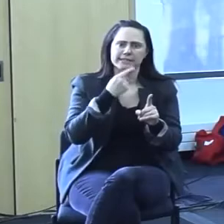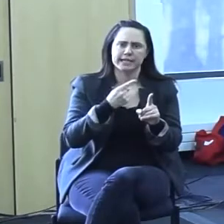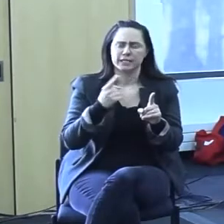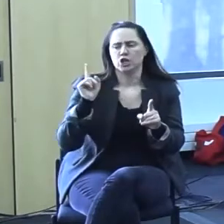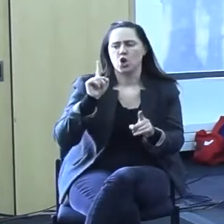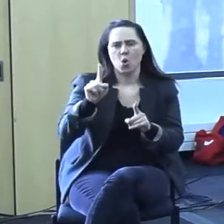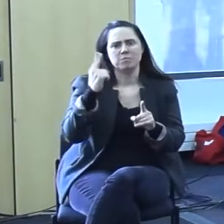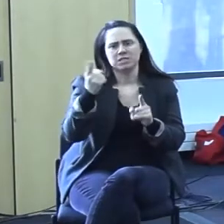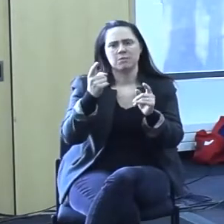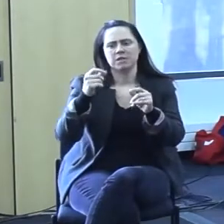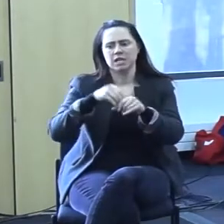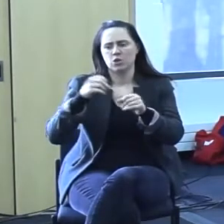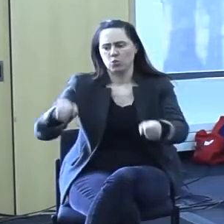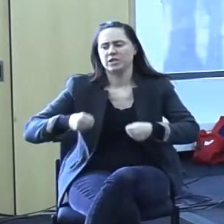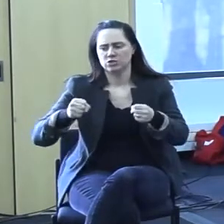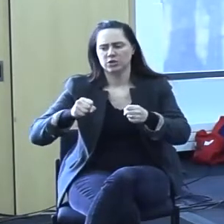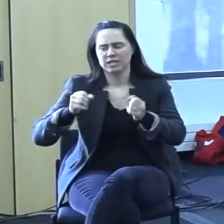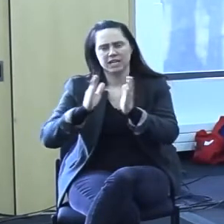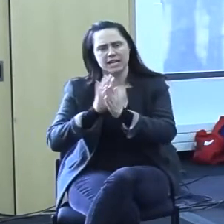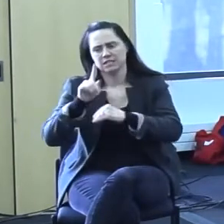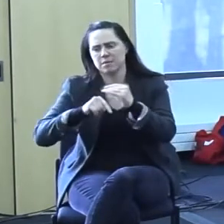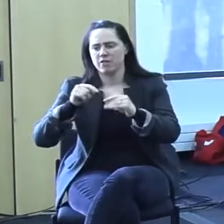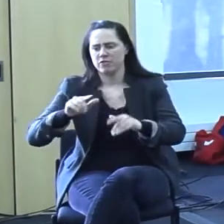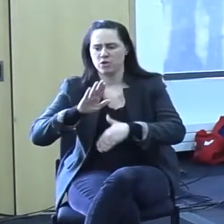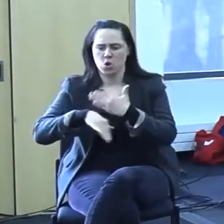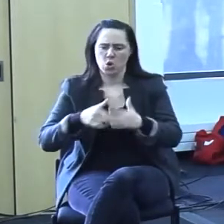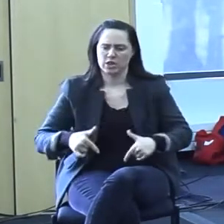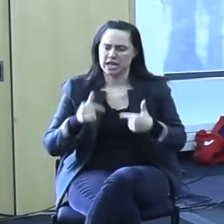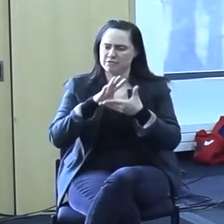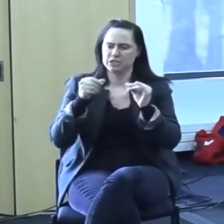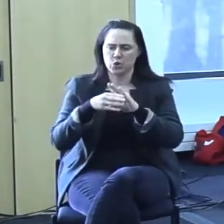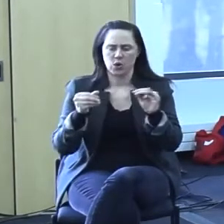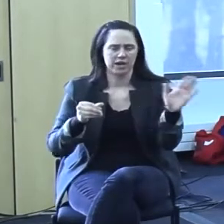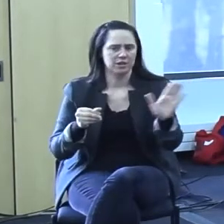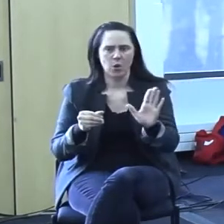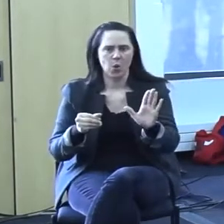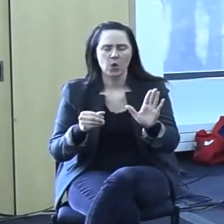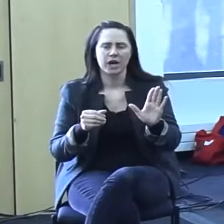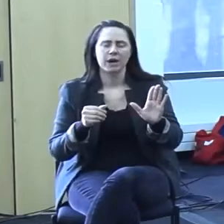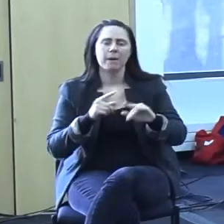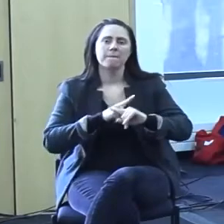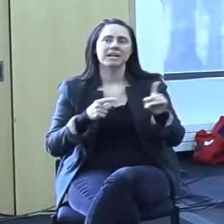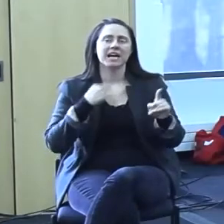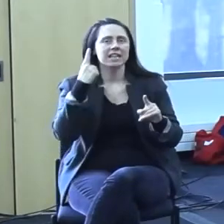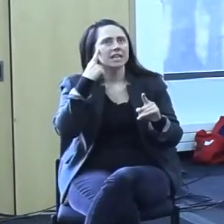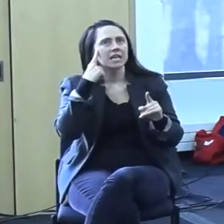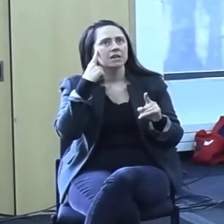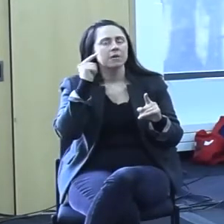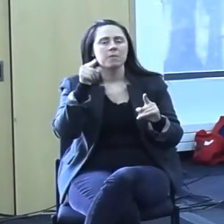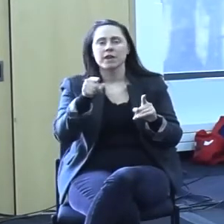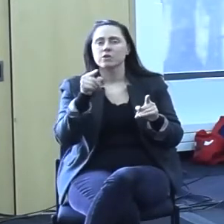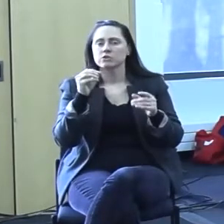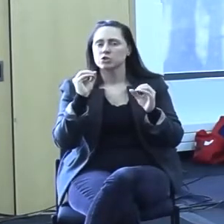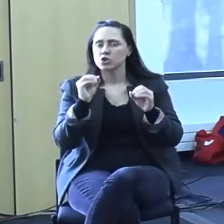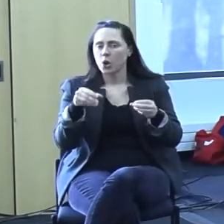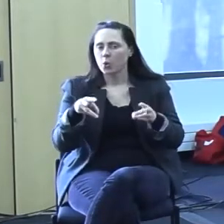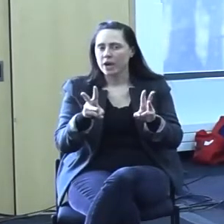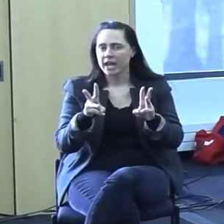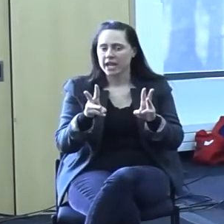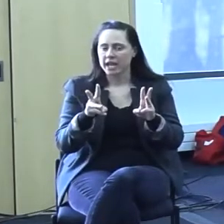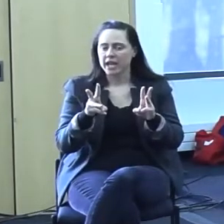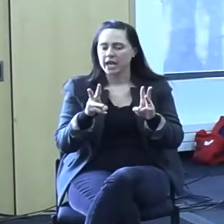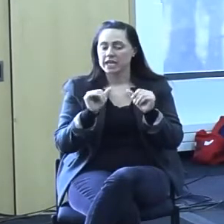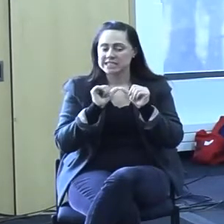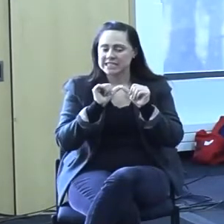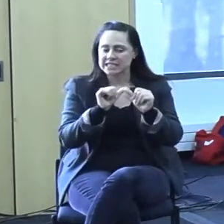up to someone in a wheelchair and just like ask about their whole life story, but I think that there's no way to go forward